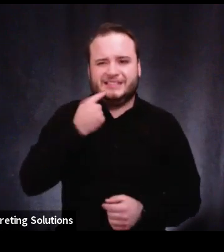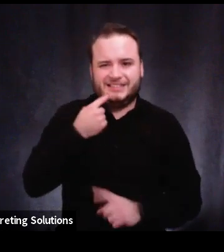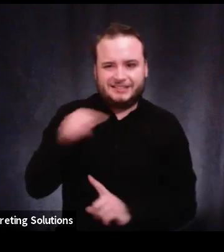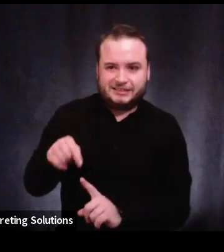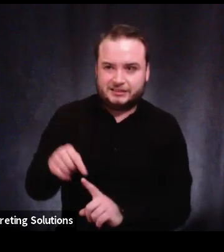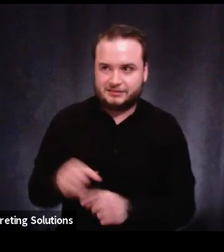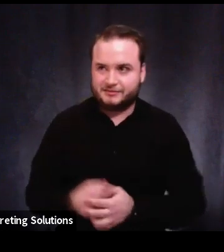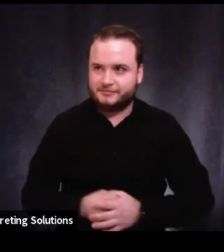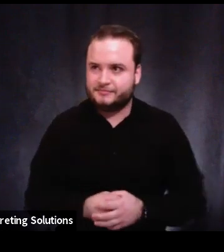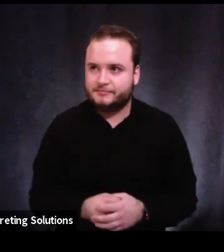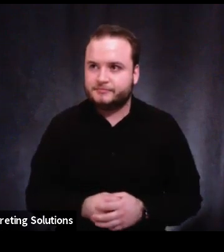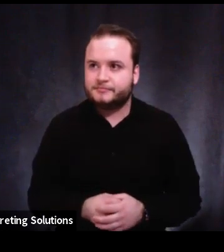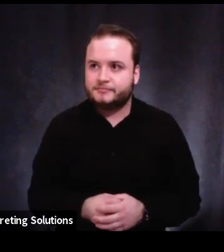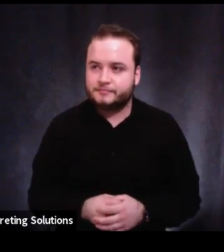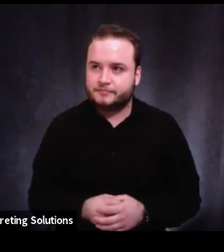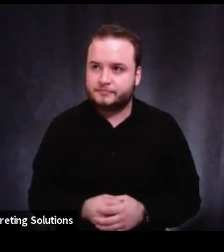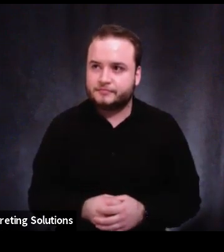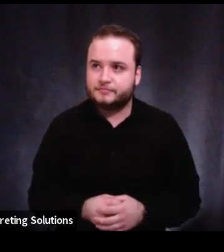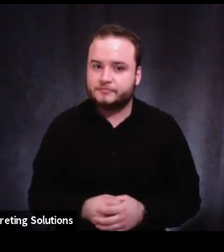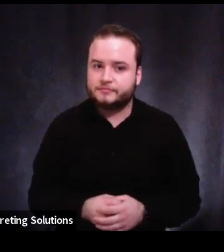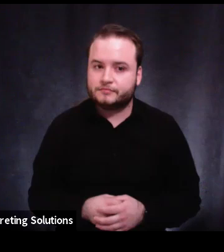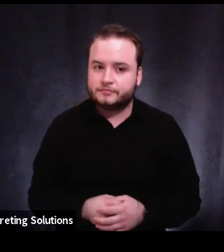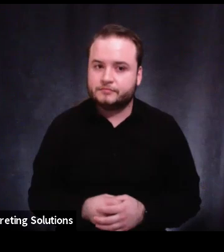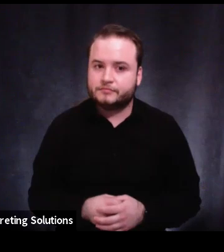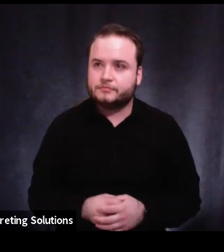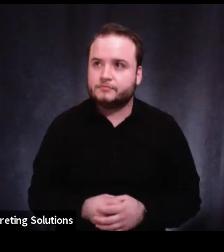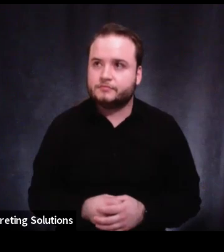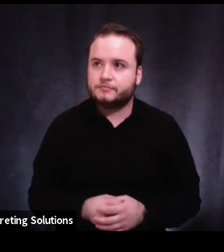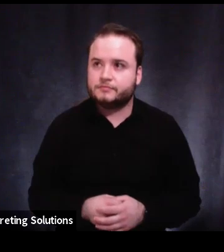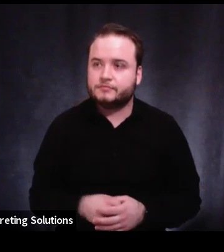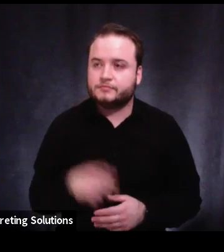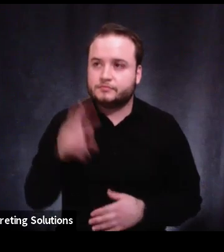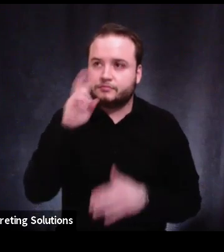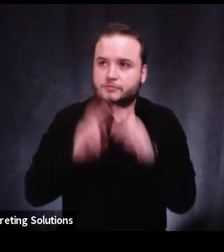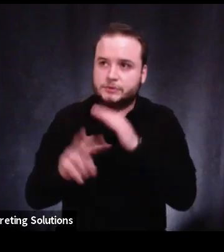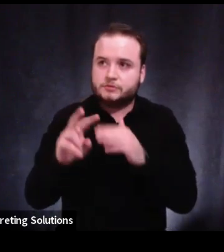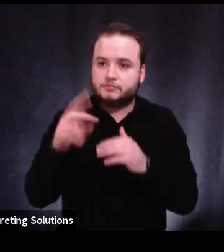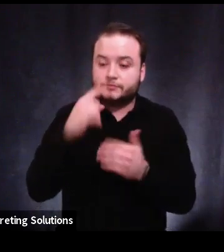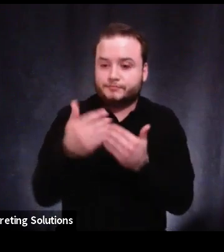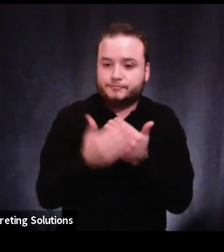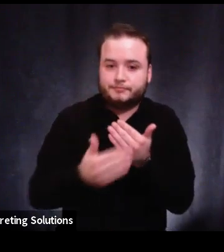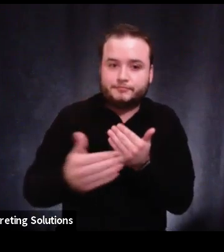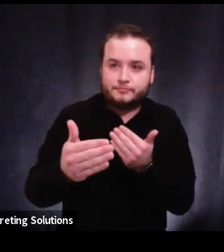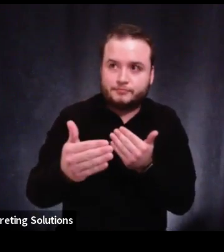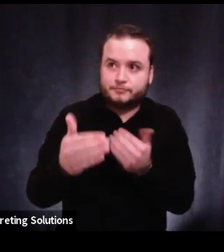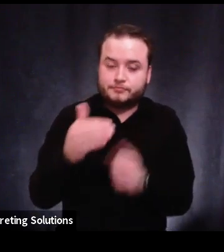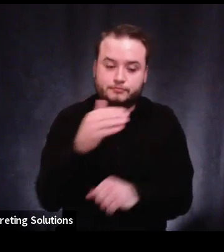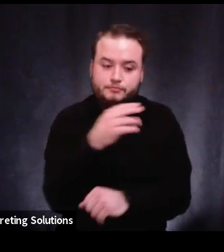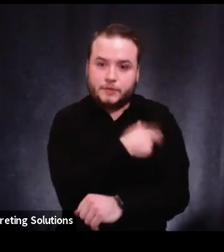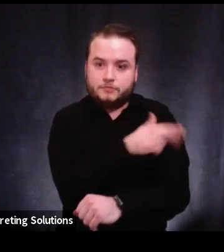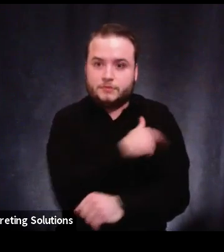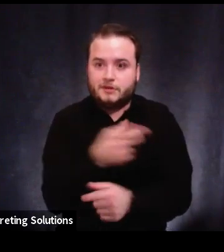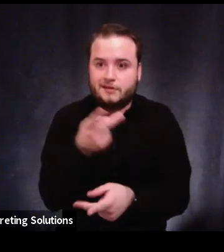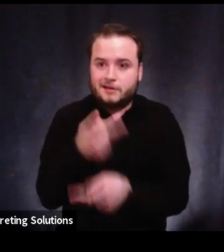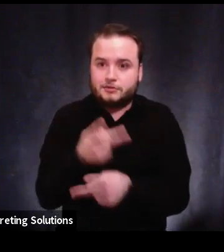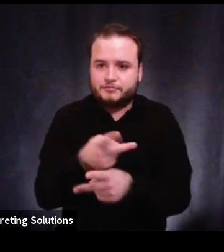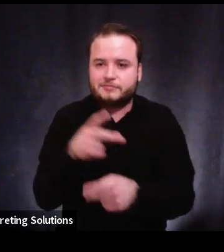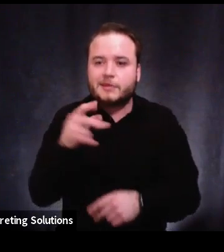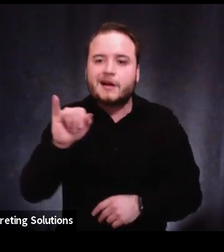predict the need for hospital care and intensive care at that. So I